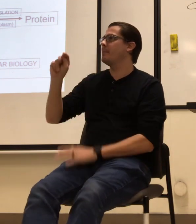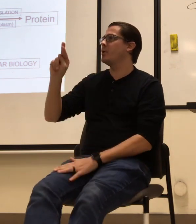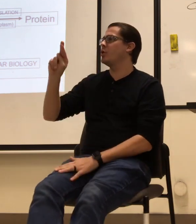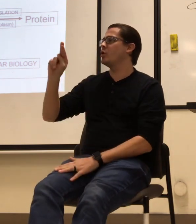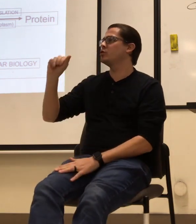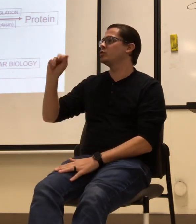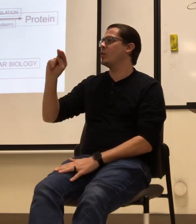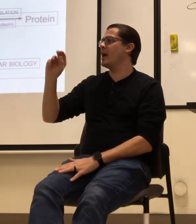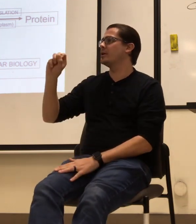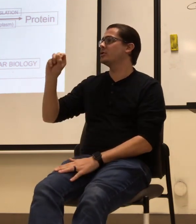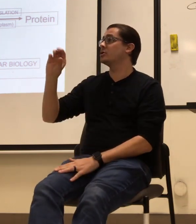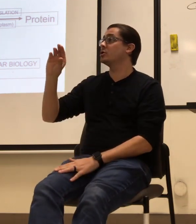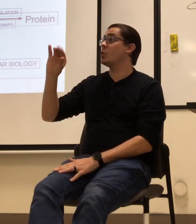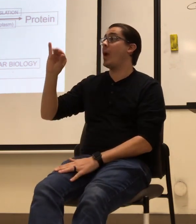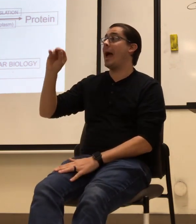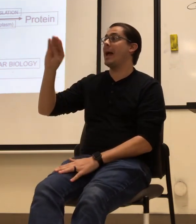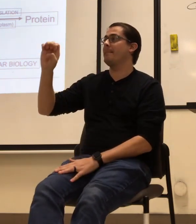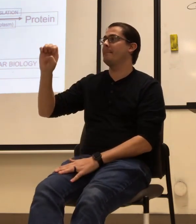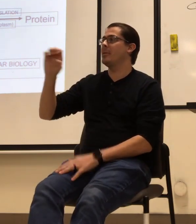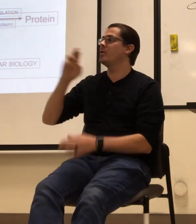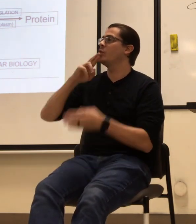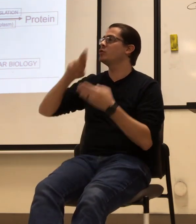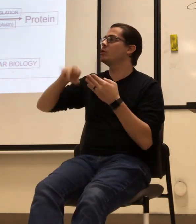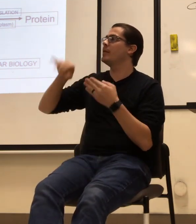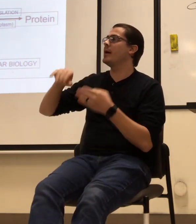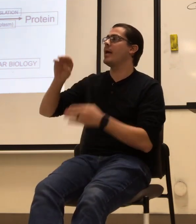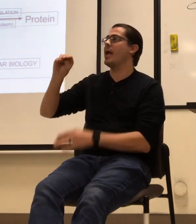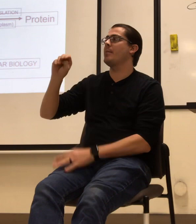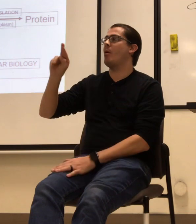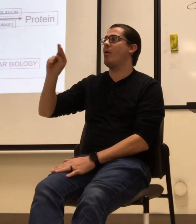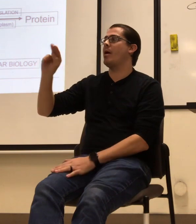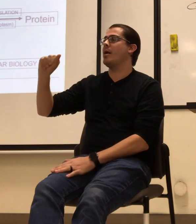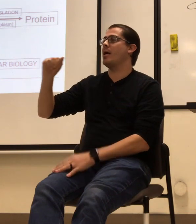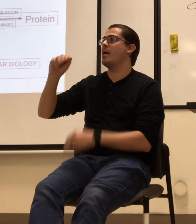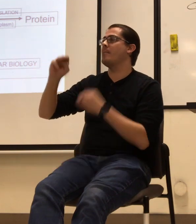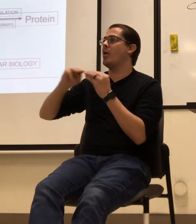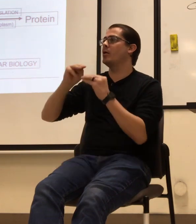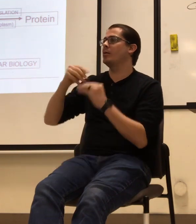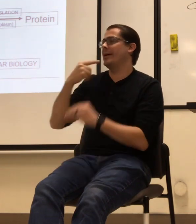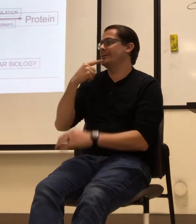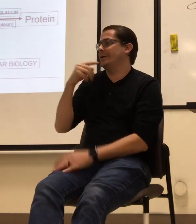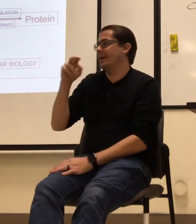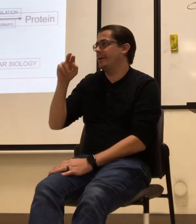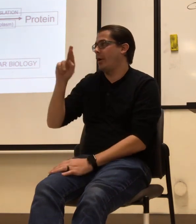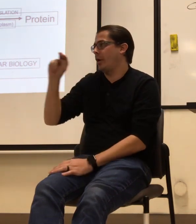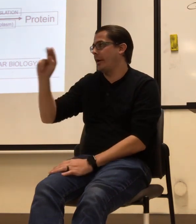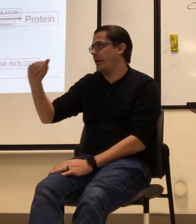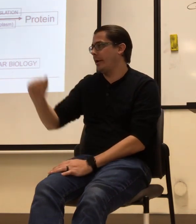The result of that is an mRNA molecule. Yeah, I just say RNA,